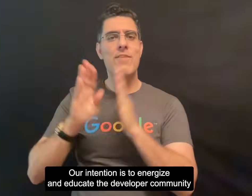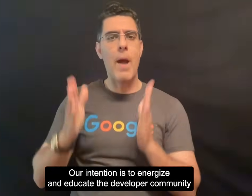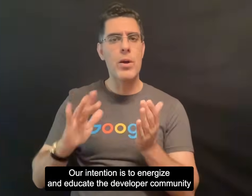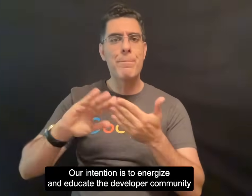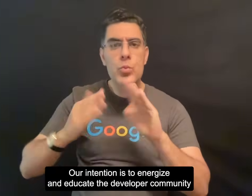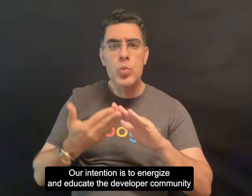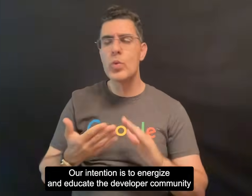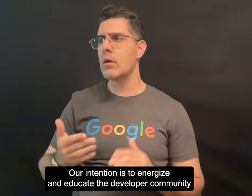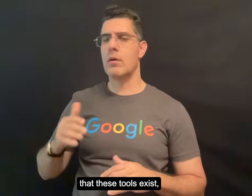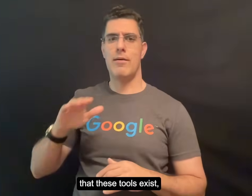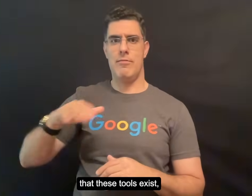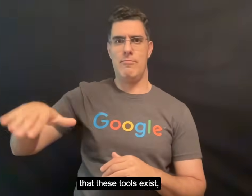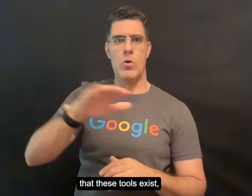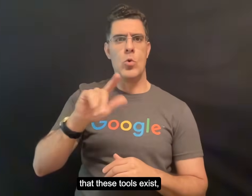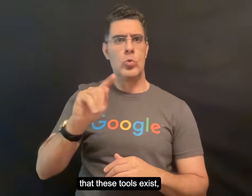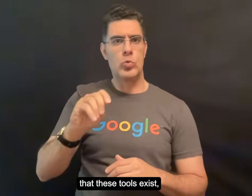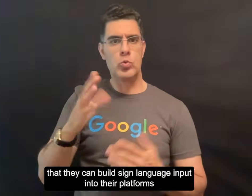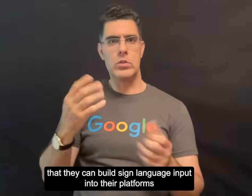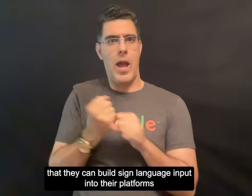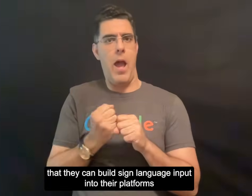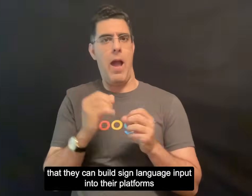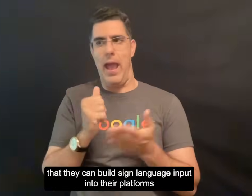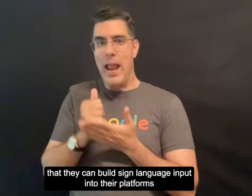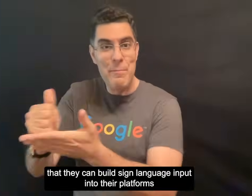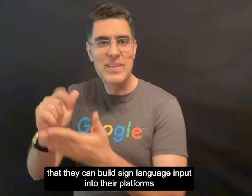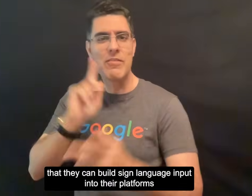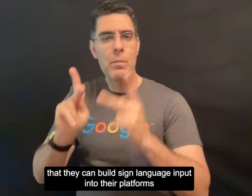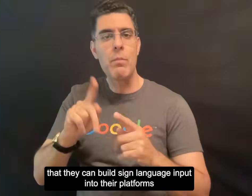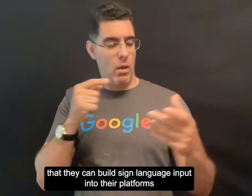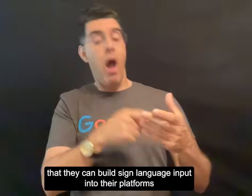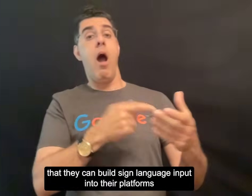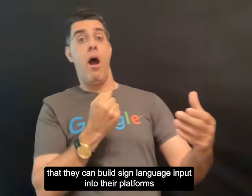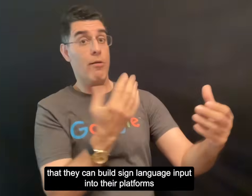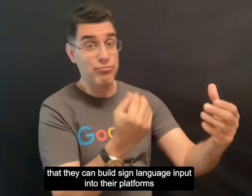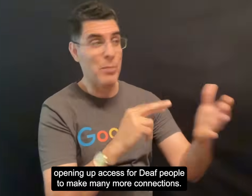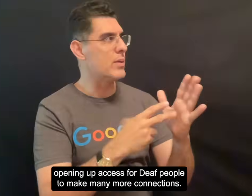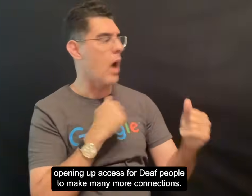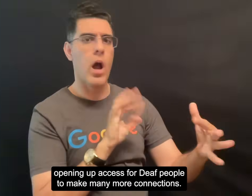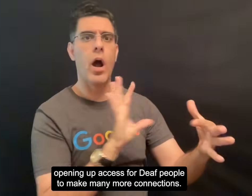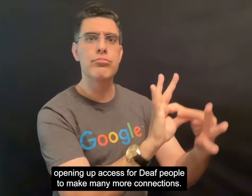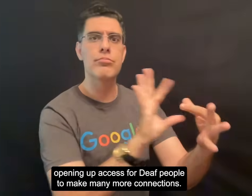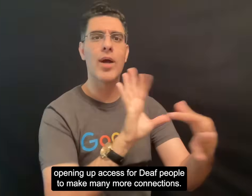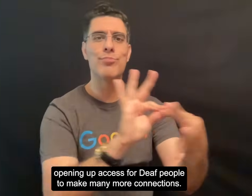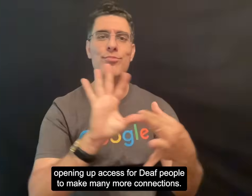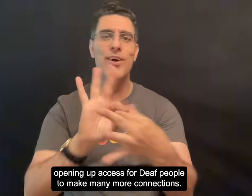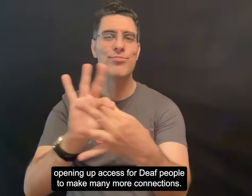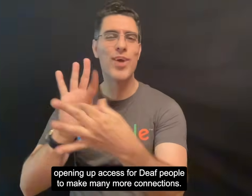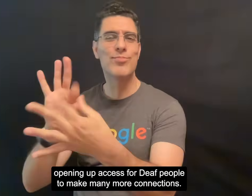developer community that these tools exist, that they can build sign language input into their platforms, opening up access for Deaf people